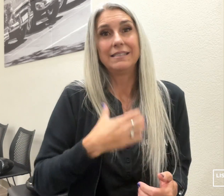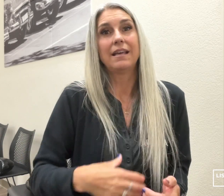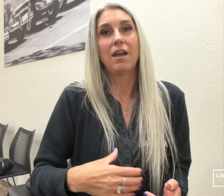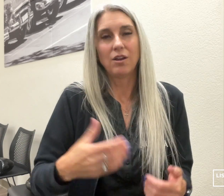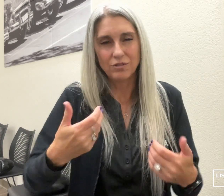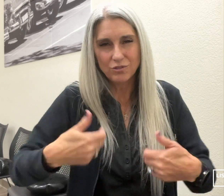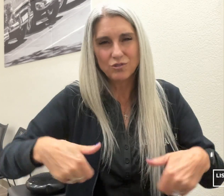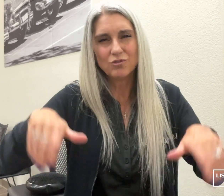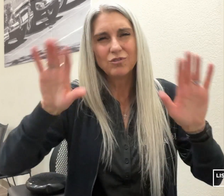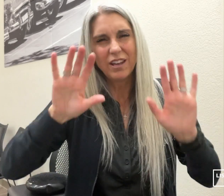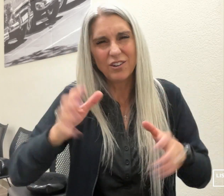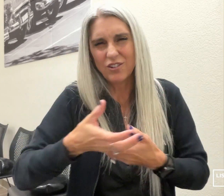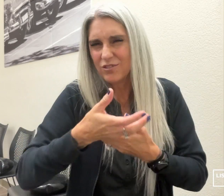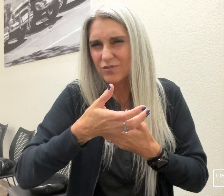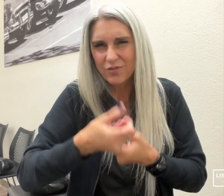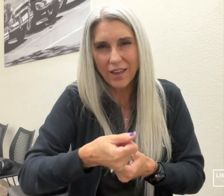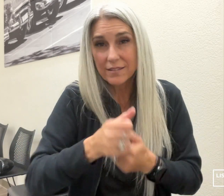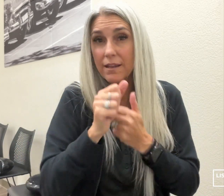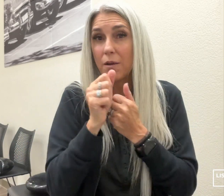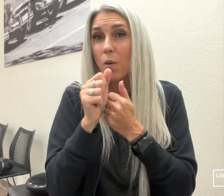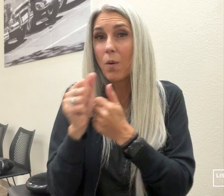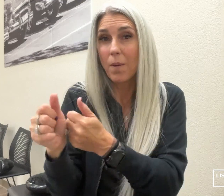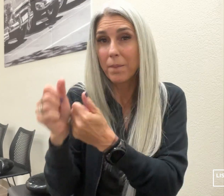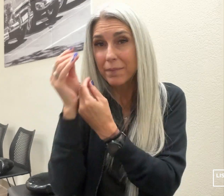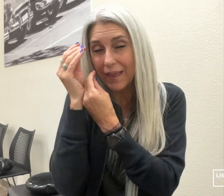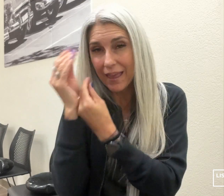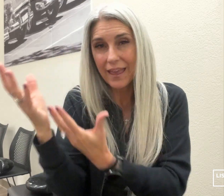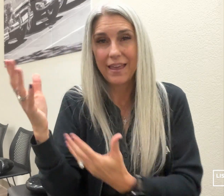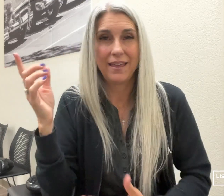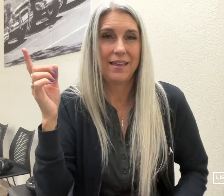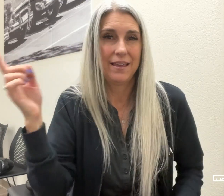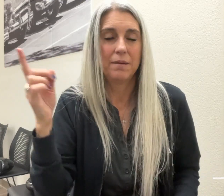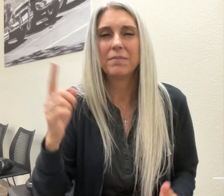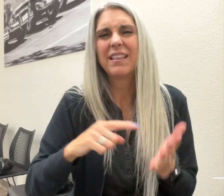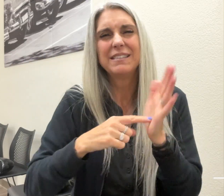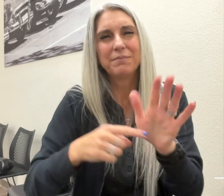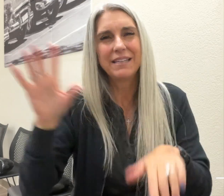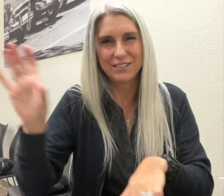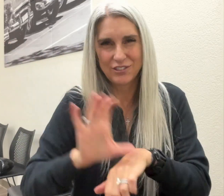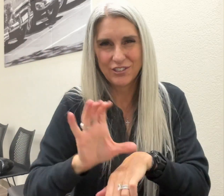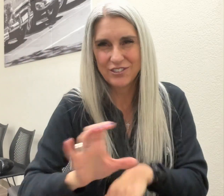surrender, trust, and obey Him. Let's be His church.